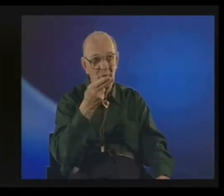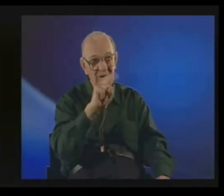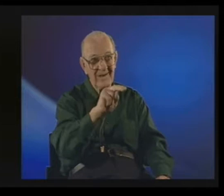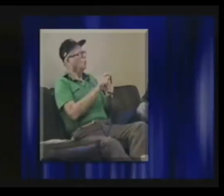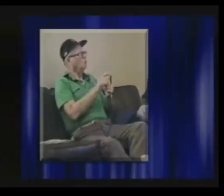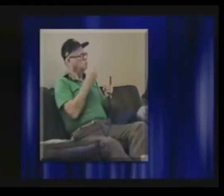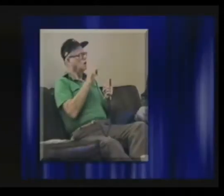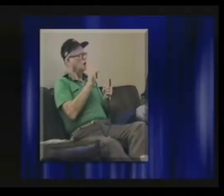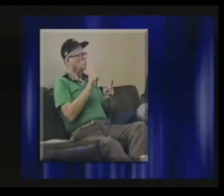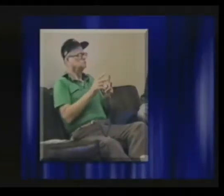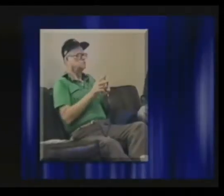Coon.